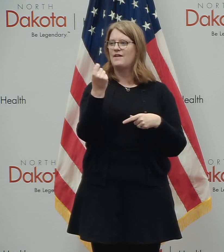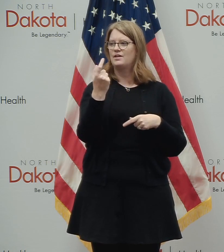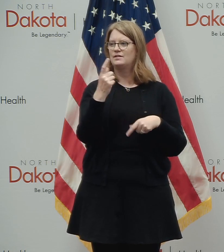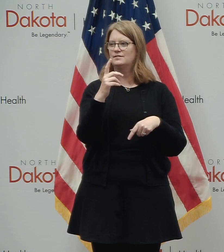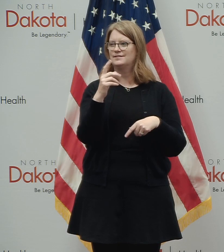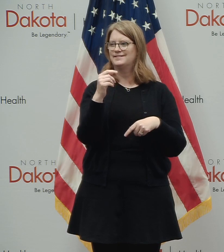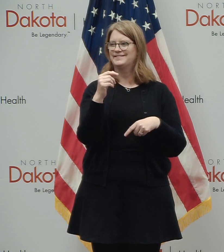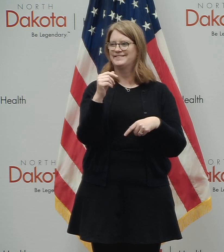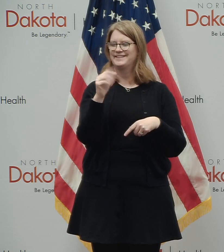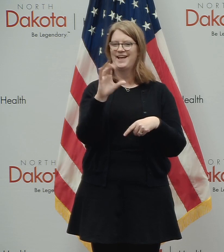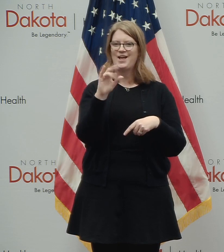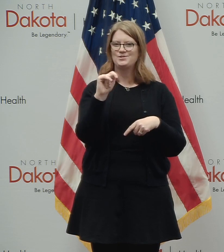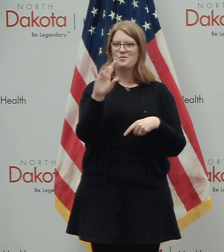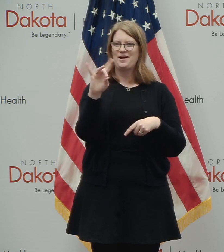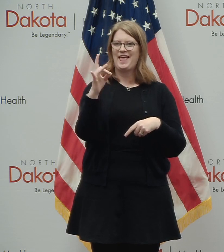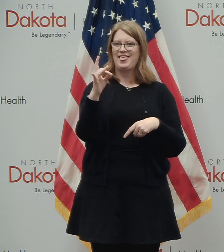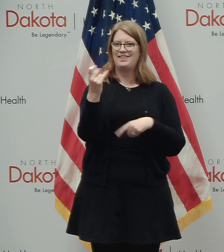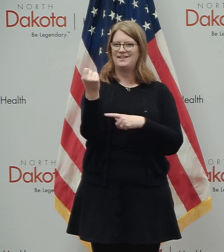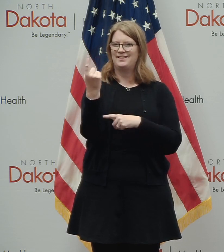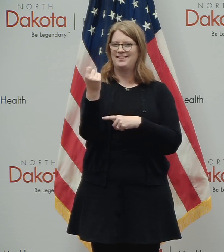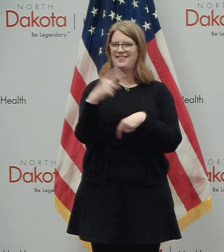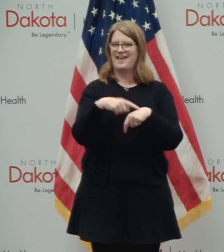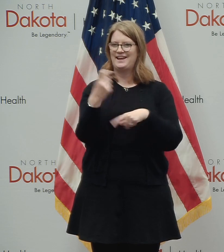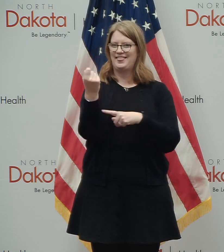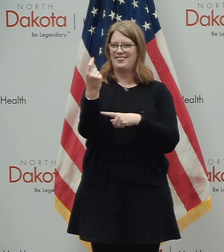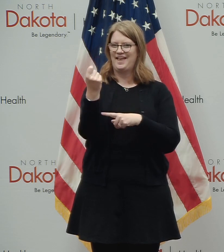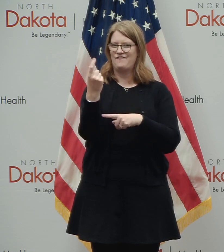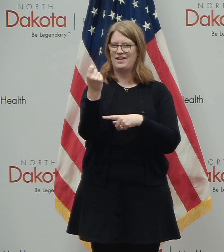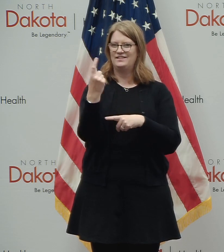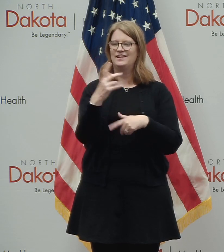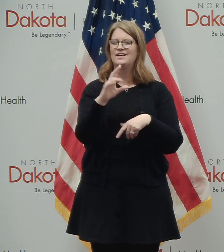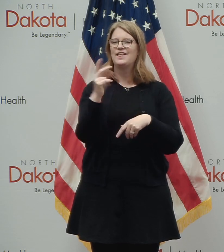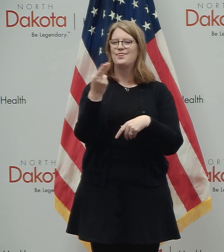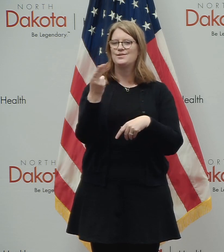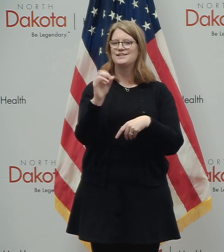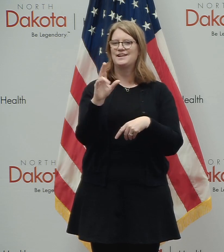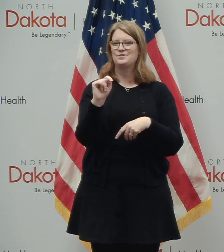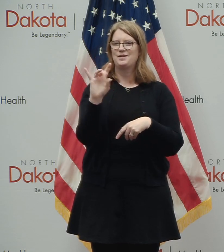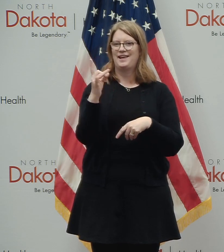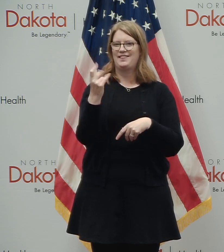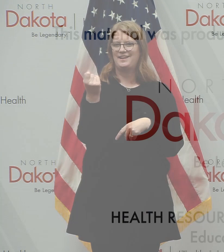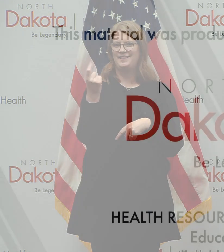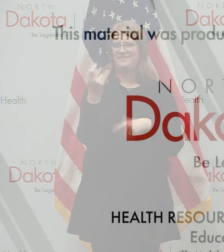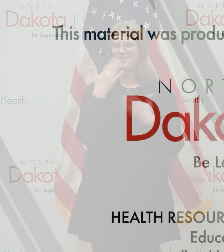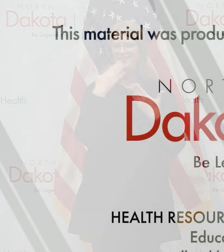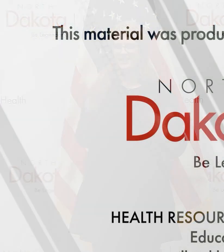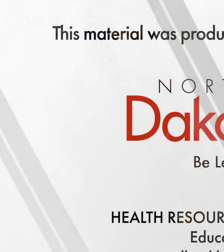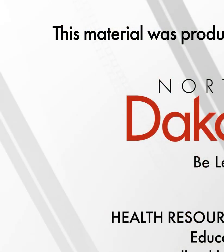a.m. is when we'll be here the next briefing. Thank you all for being here. Appreciate it.